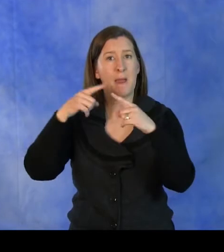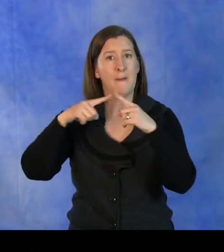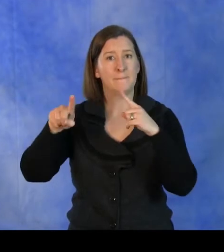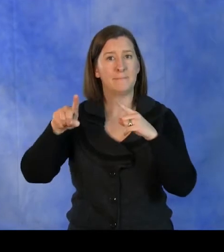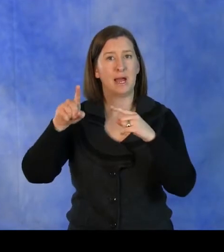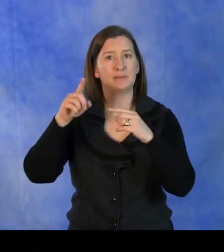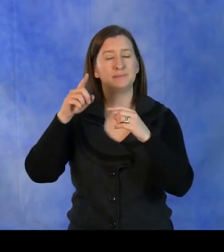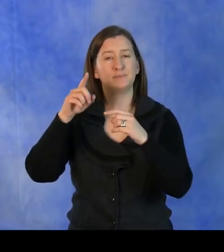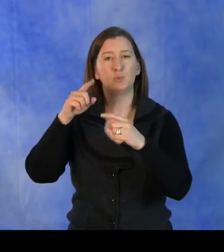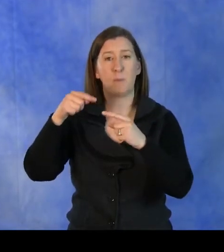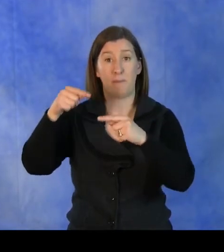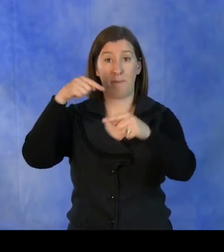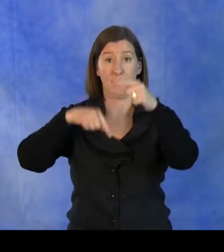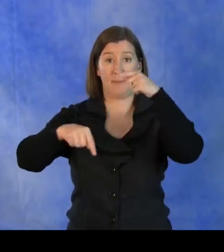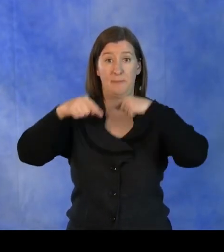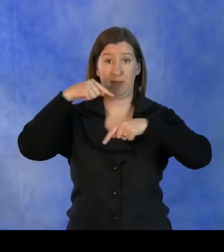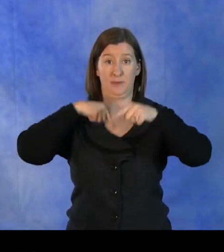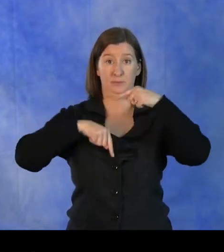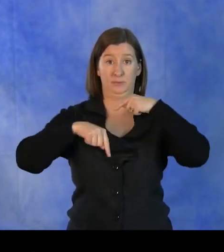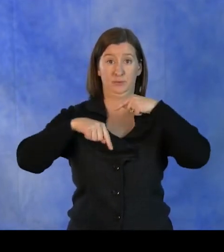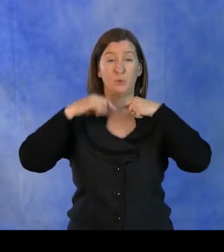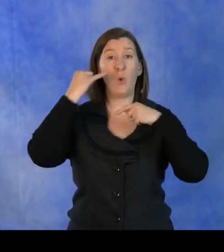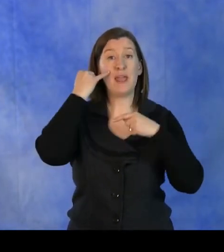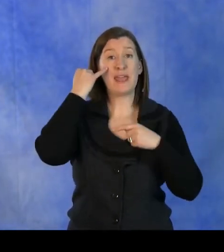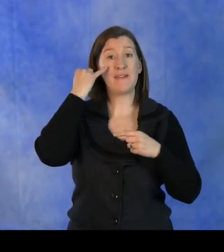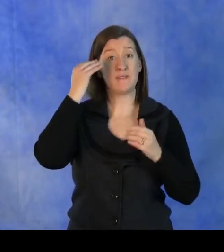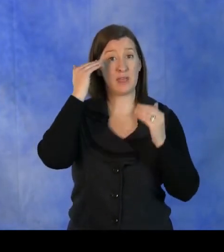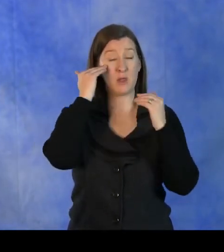to make a timeline.